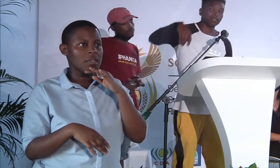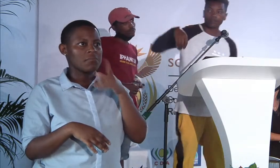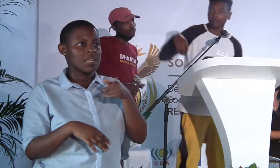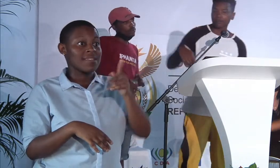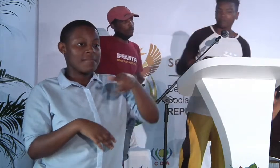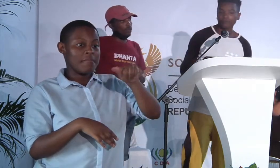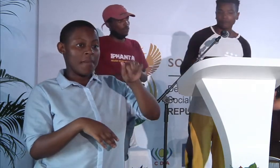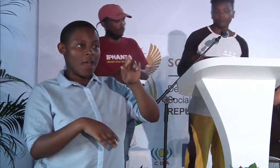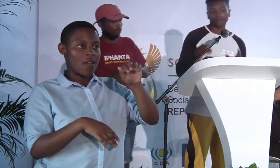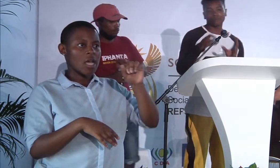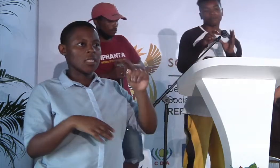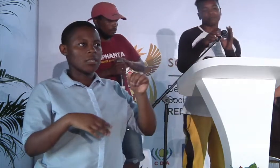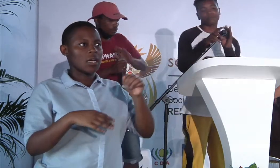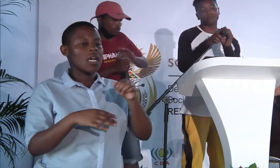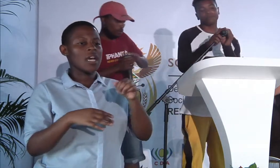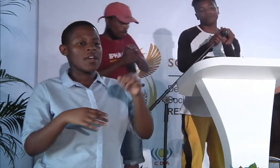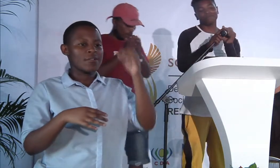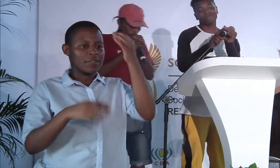paradise.